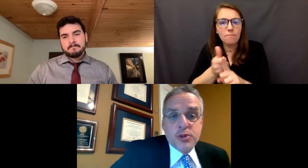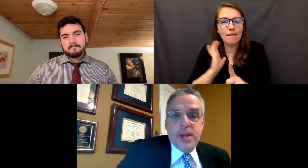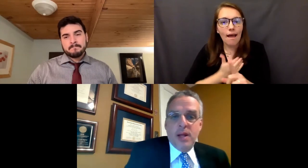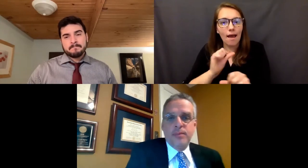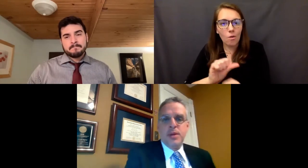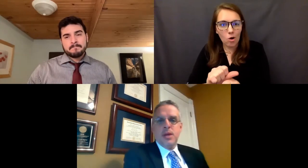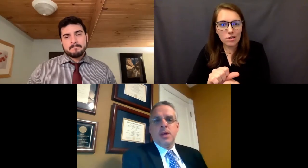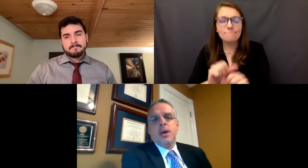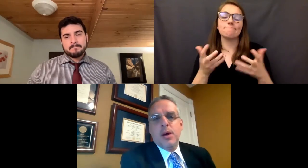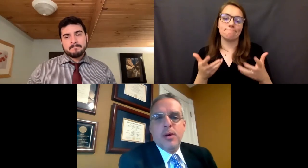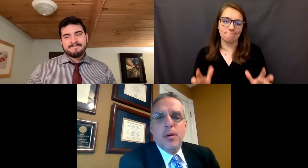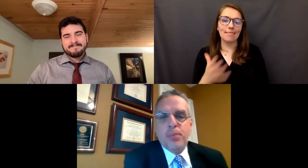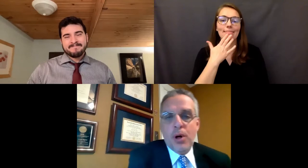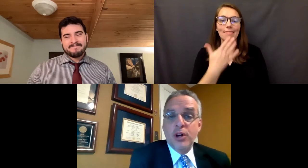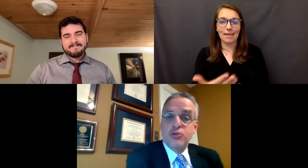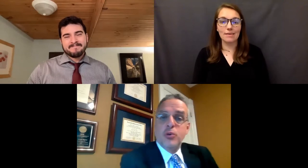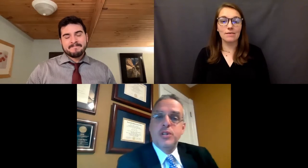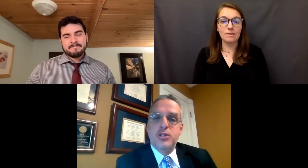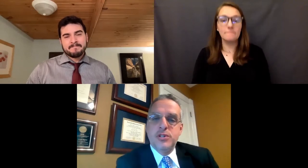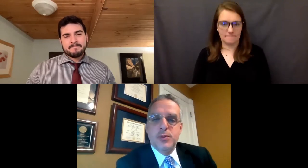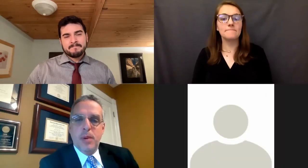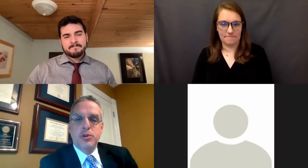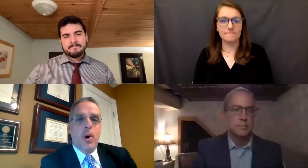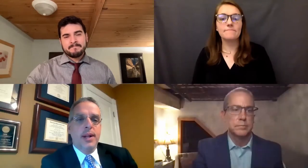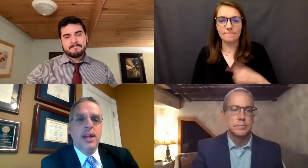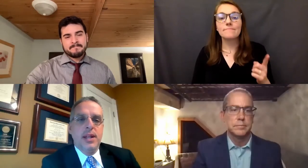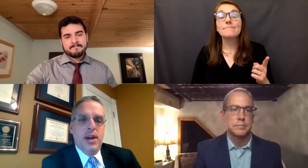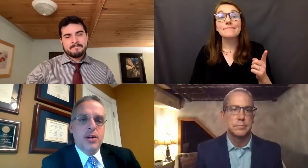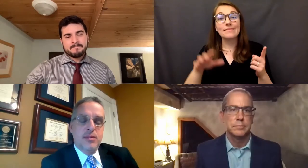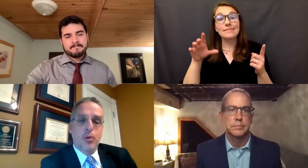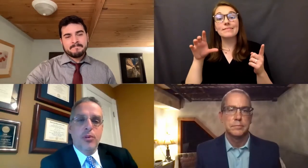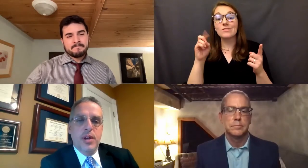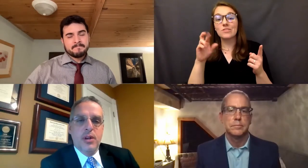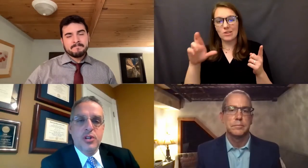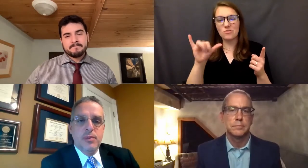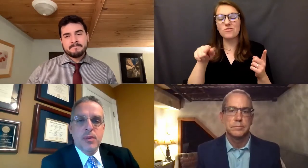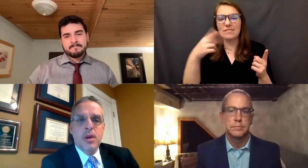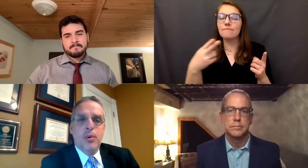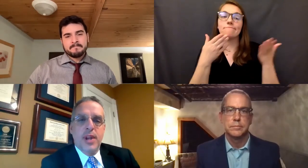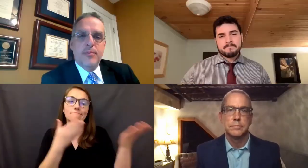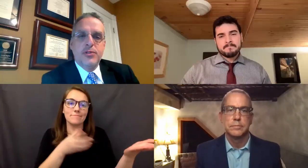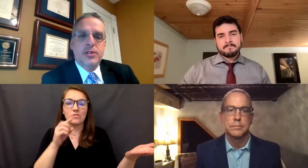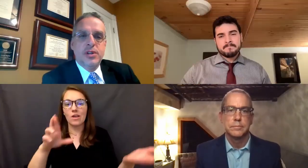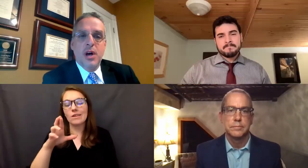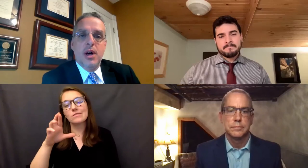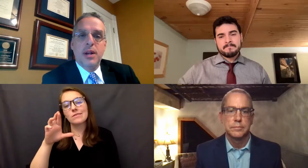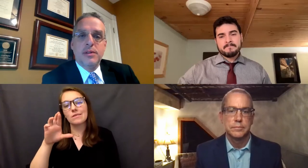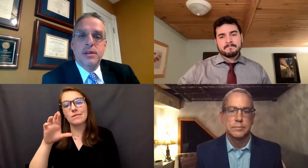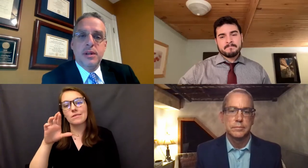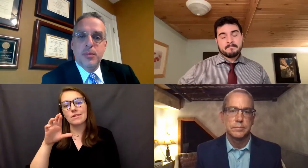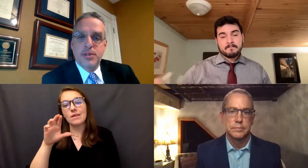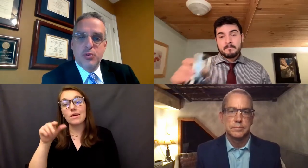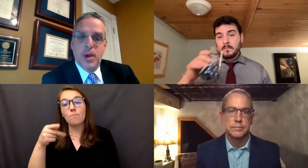Thank you very much, Miguel. Paul Gondreau teaches and has published widely in the areas of moral theology with an emphasis